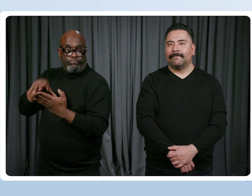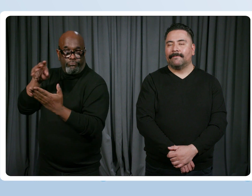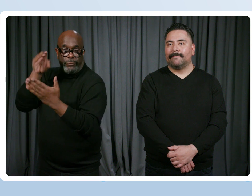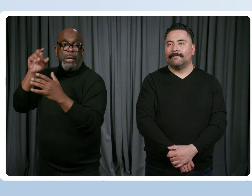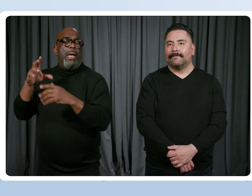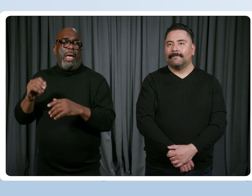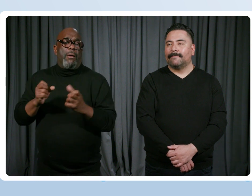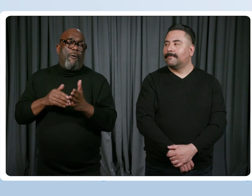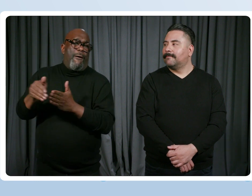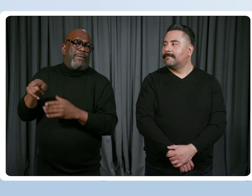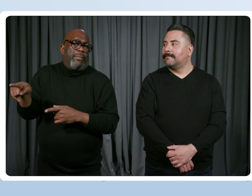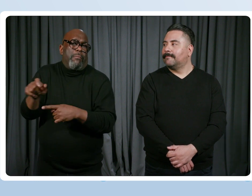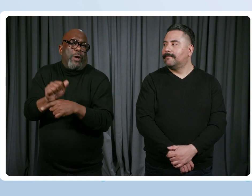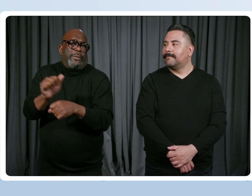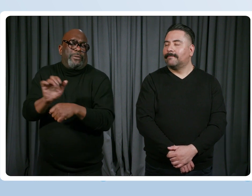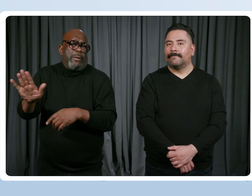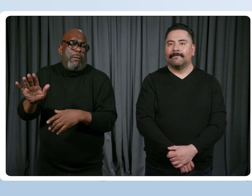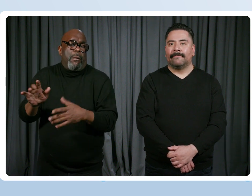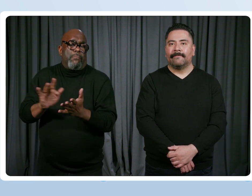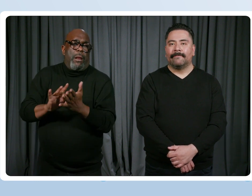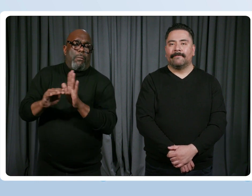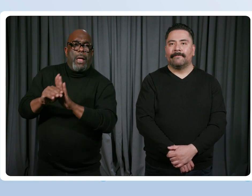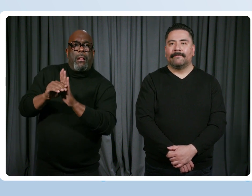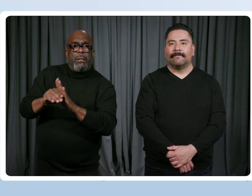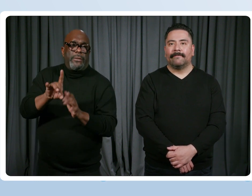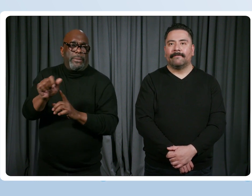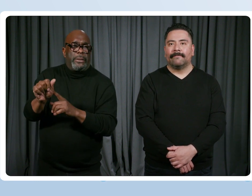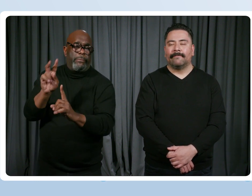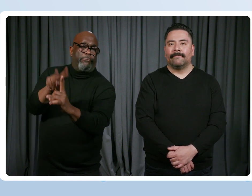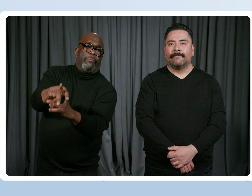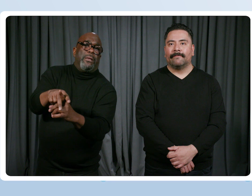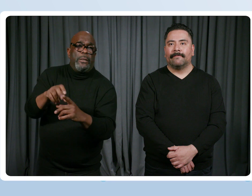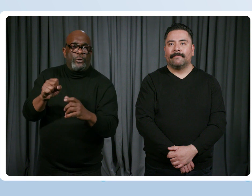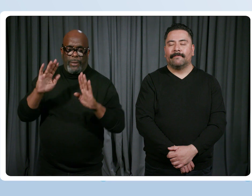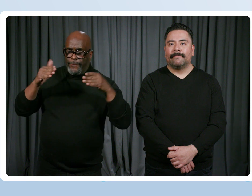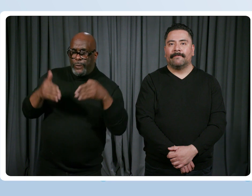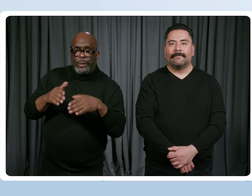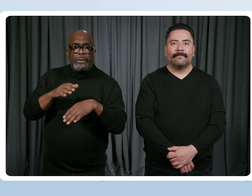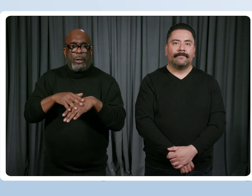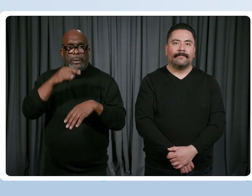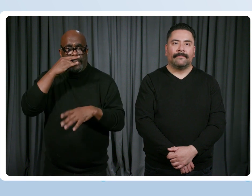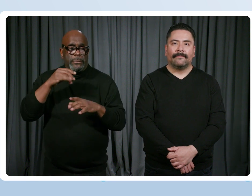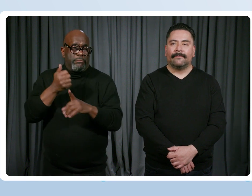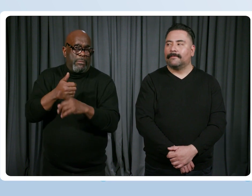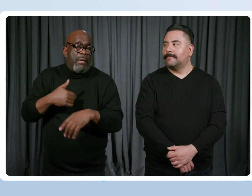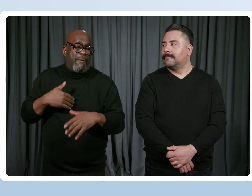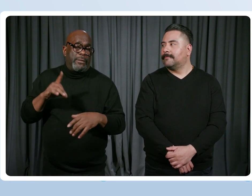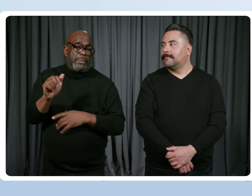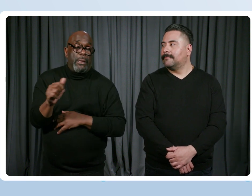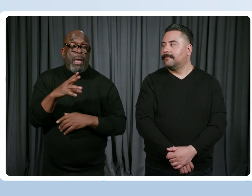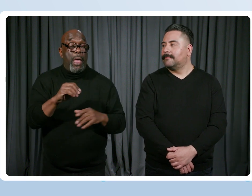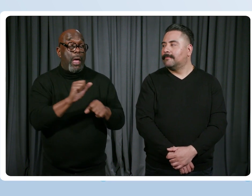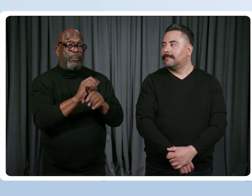of times they practice with a very medical model of disability. So that's sort of focusing on fixing the disability. Whereas